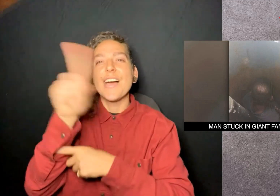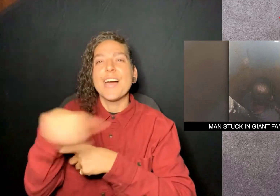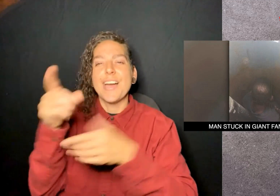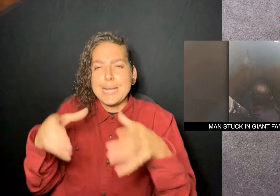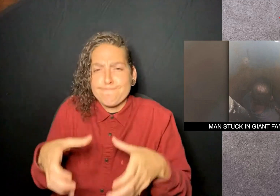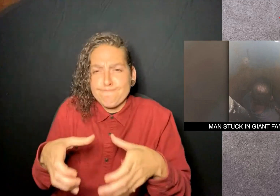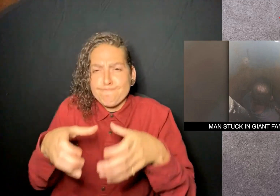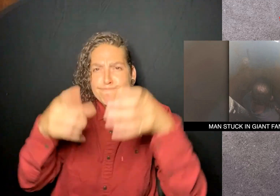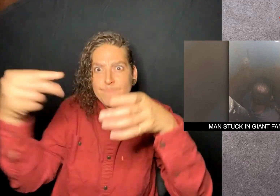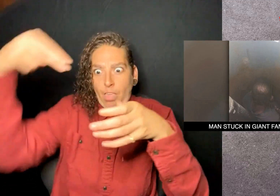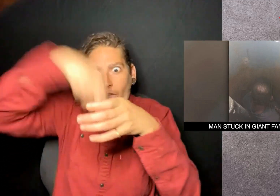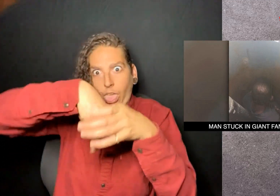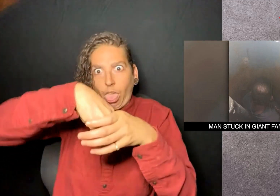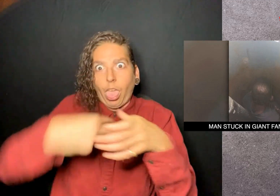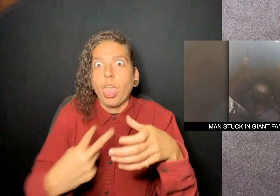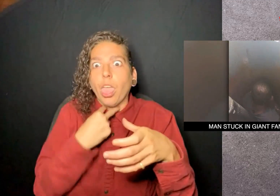He'd been there for 2 days.